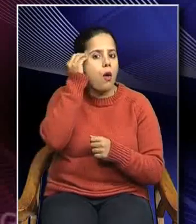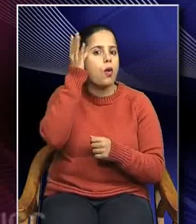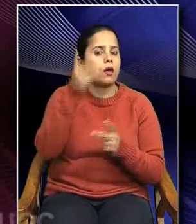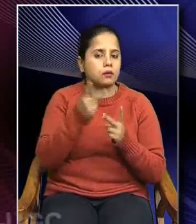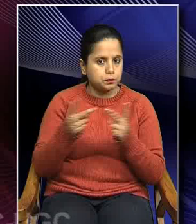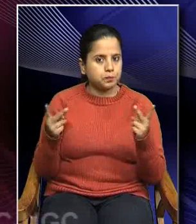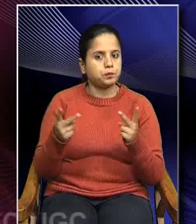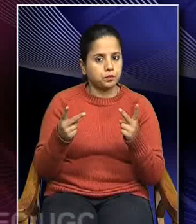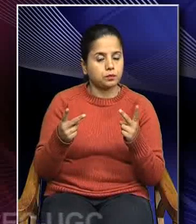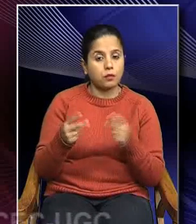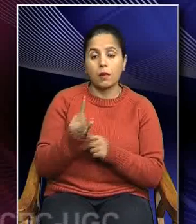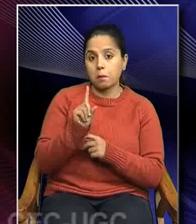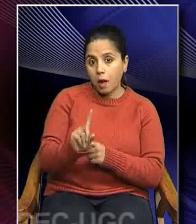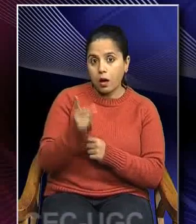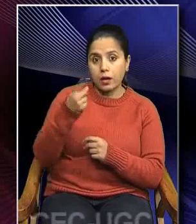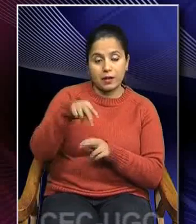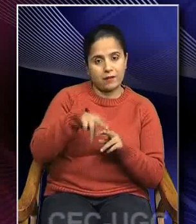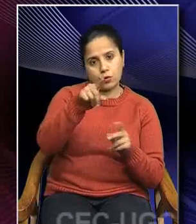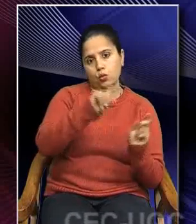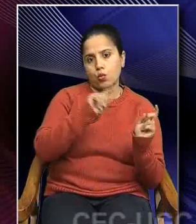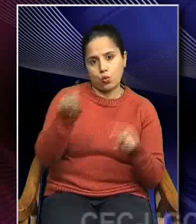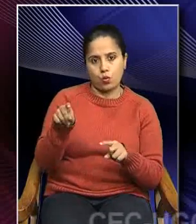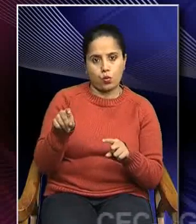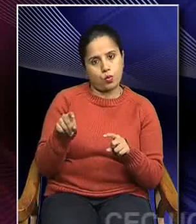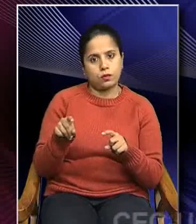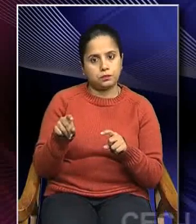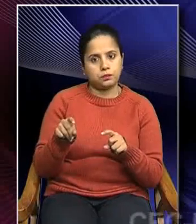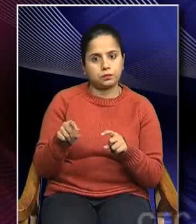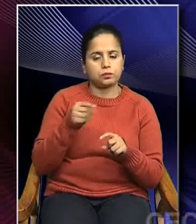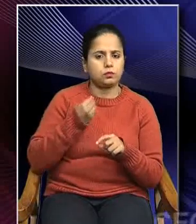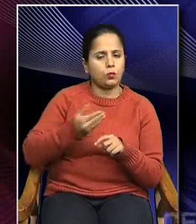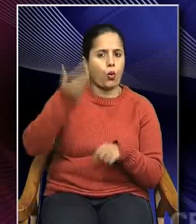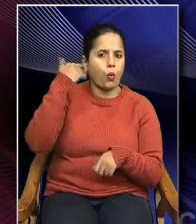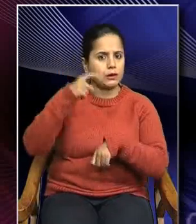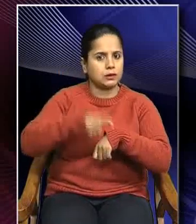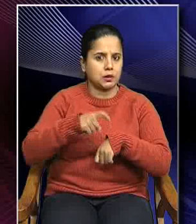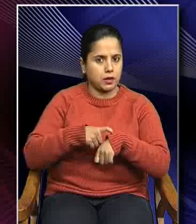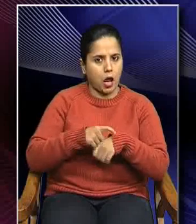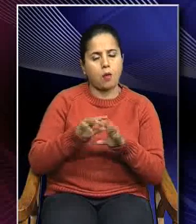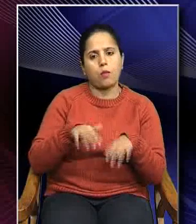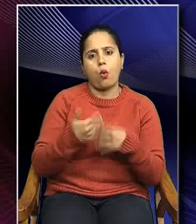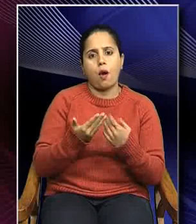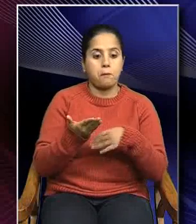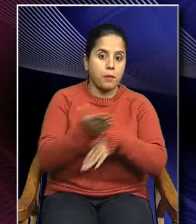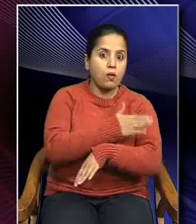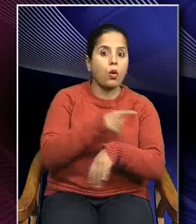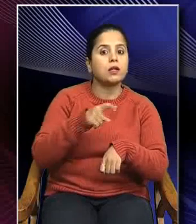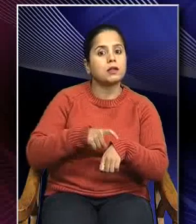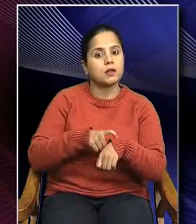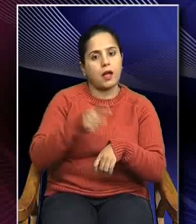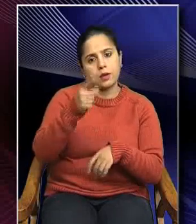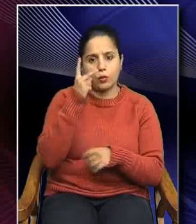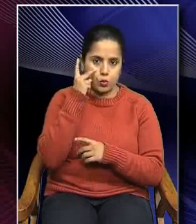have. But if you go to the ancient times or early times,